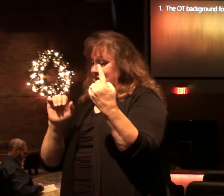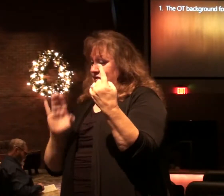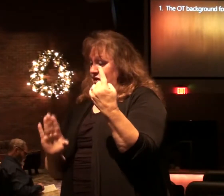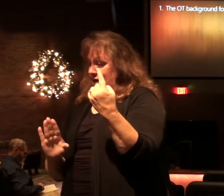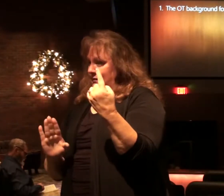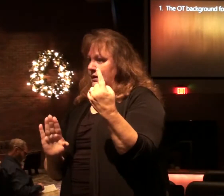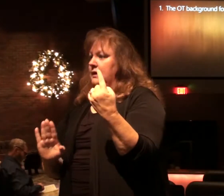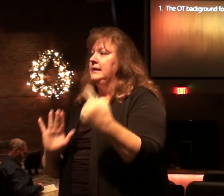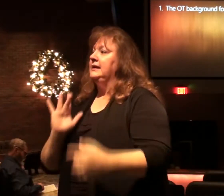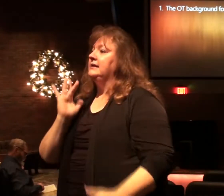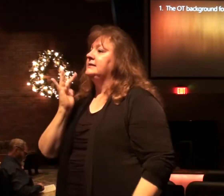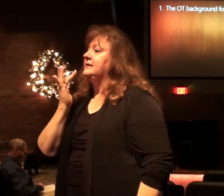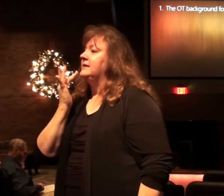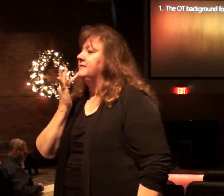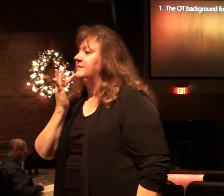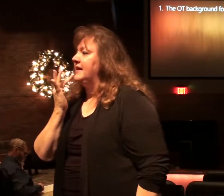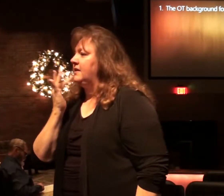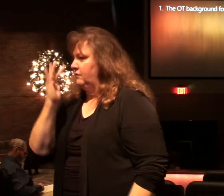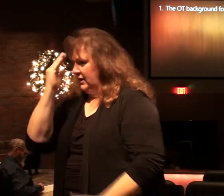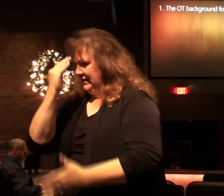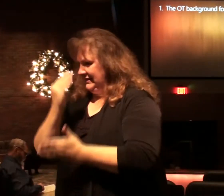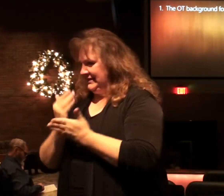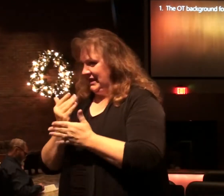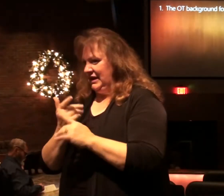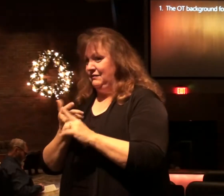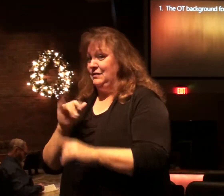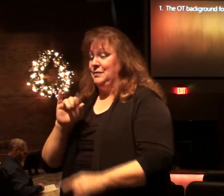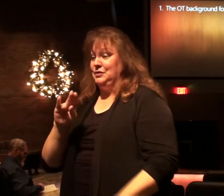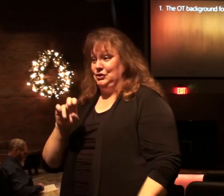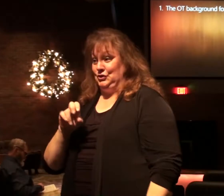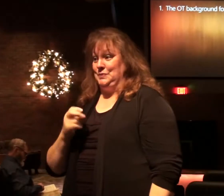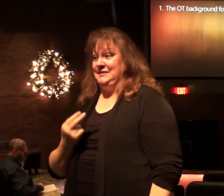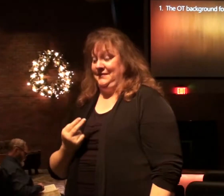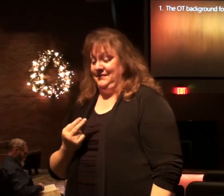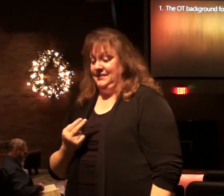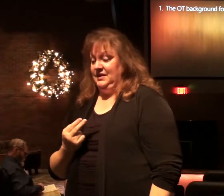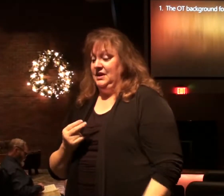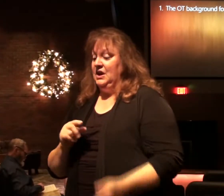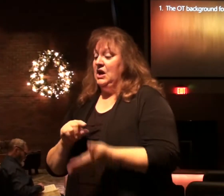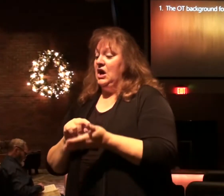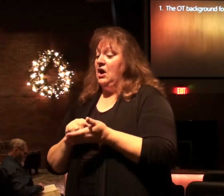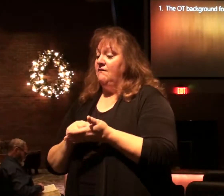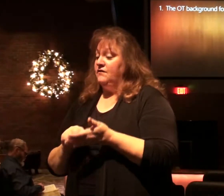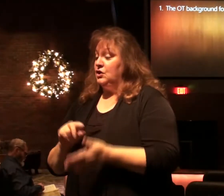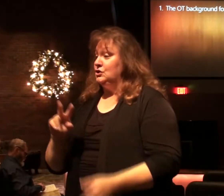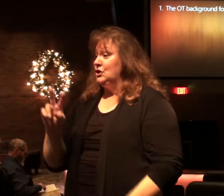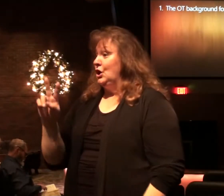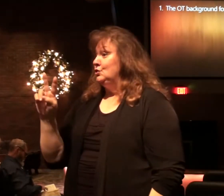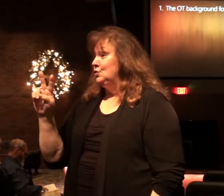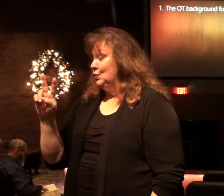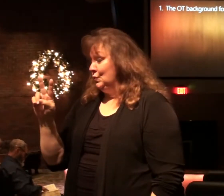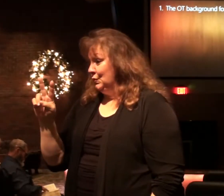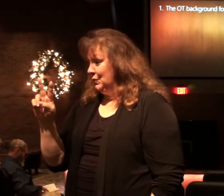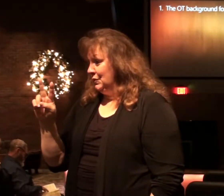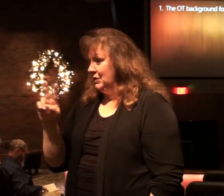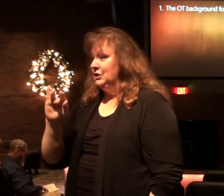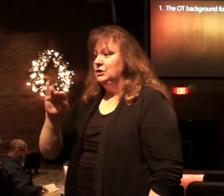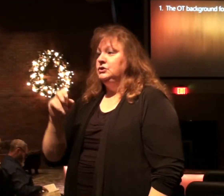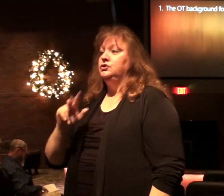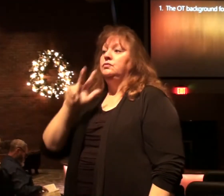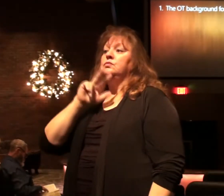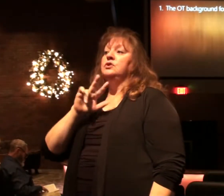the favorite son of Jacob. So we're told in verse 2 of Genesis 37, Joseph